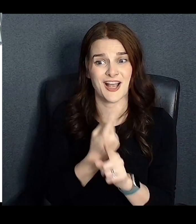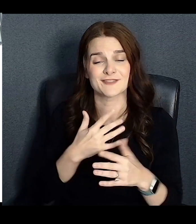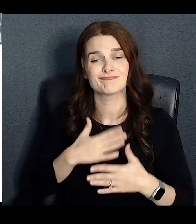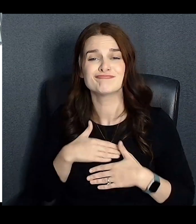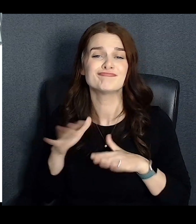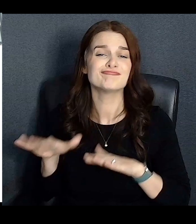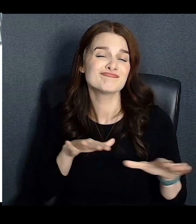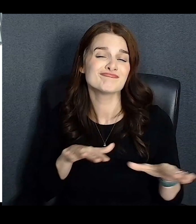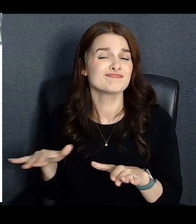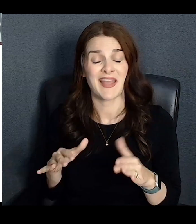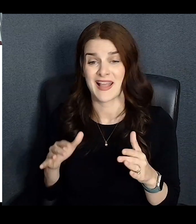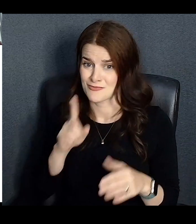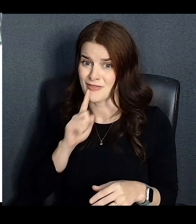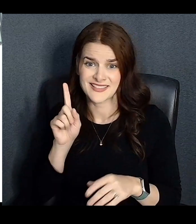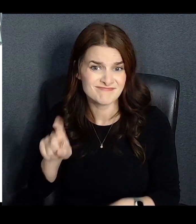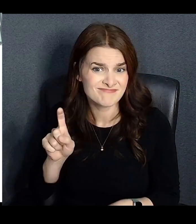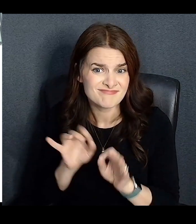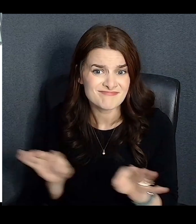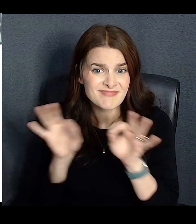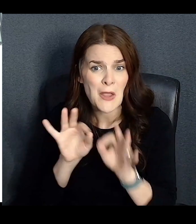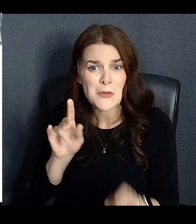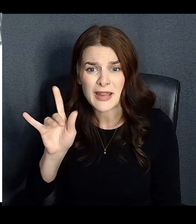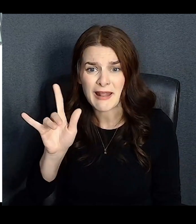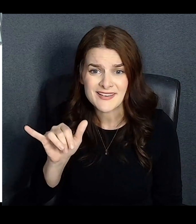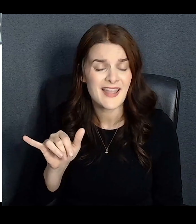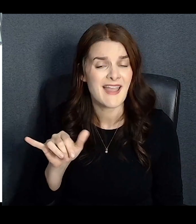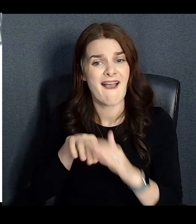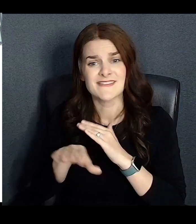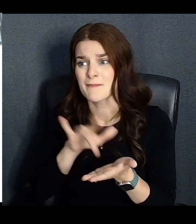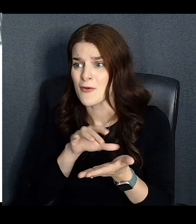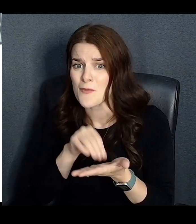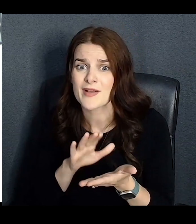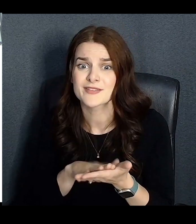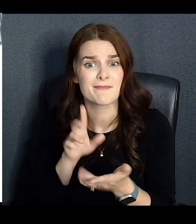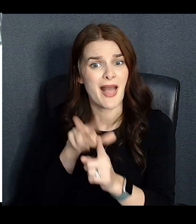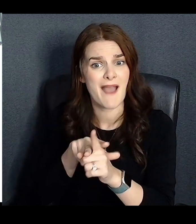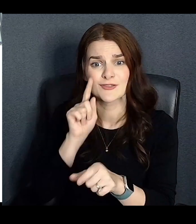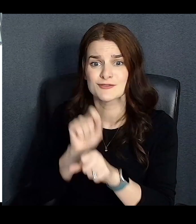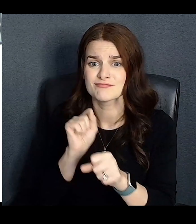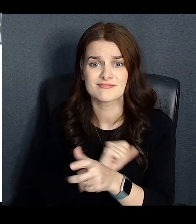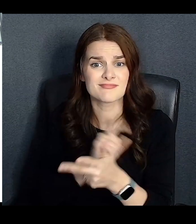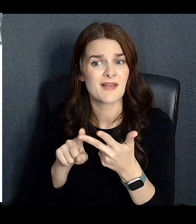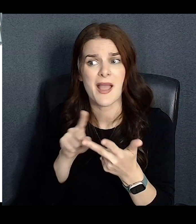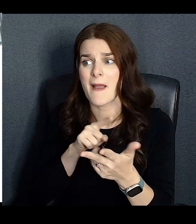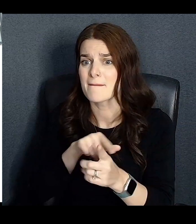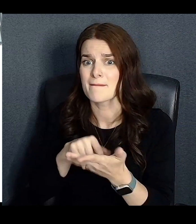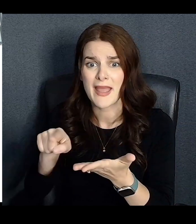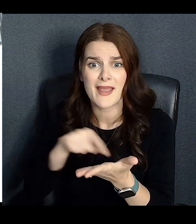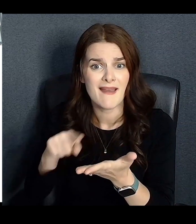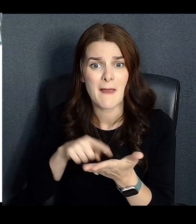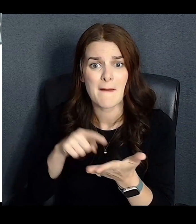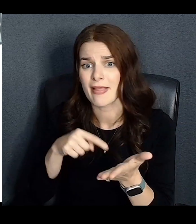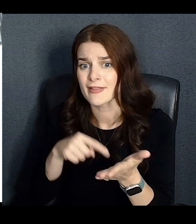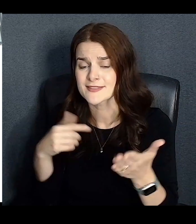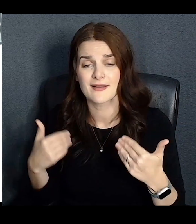than a luxury. It is necessary to access your medical records and apply for jobs and pay your bills. And there are many reasons that